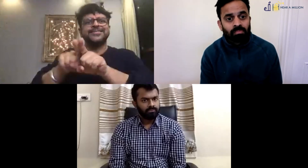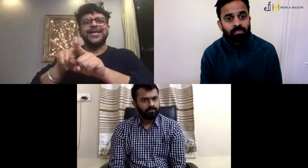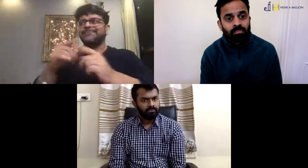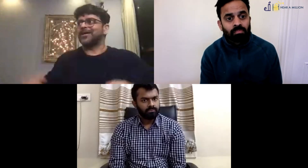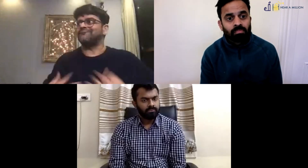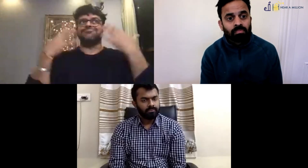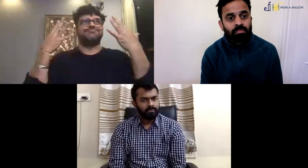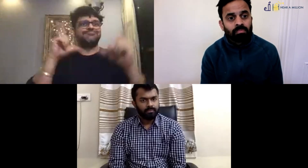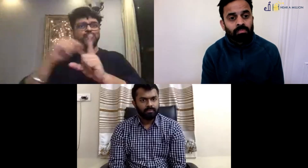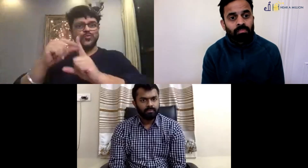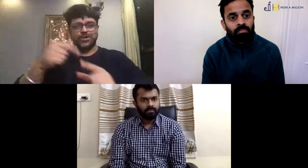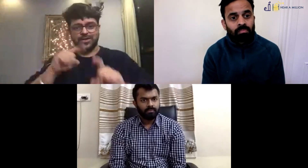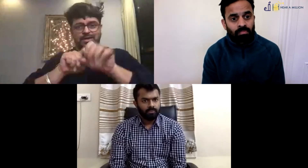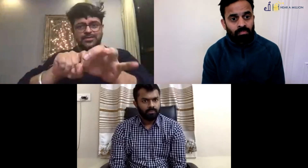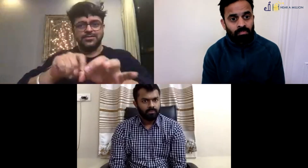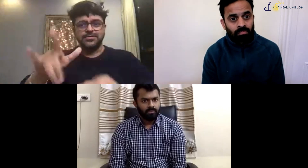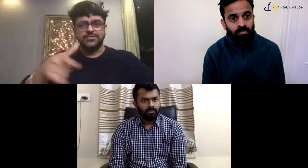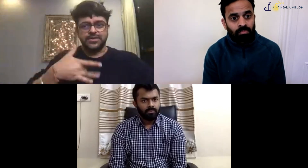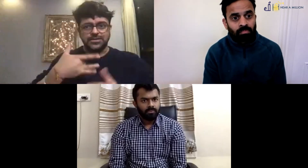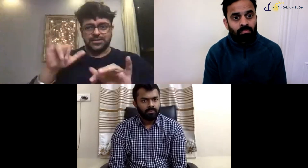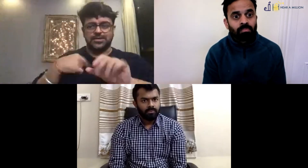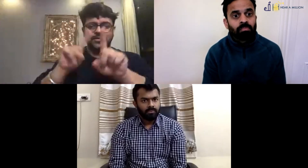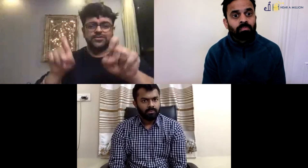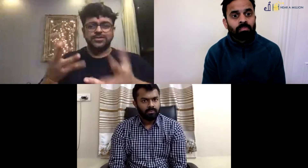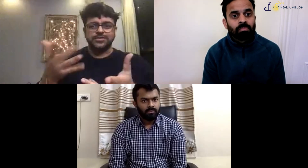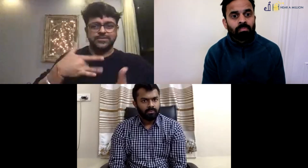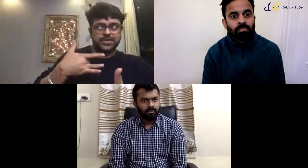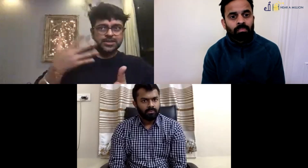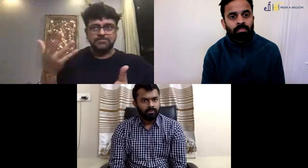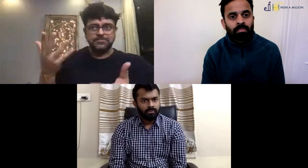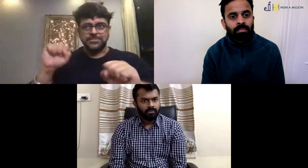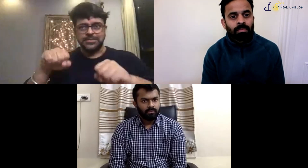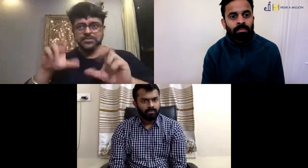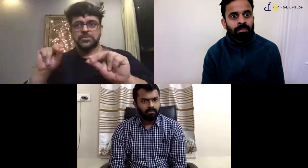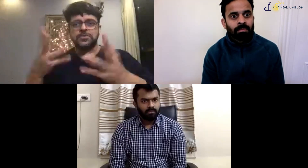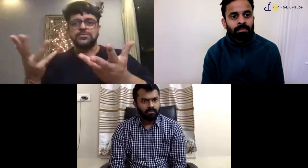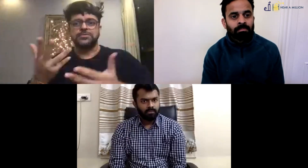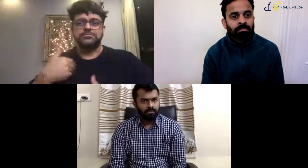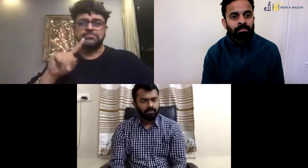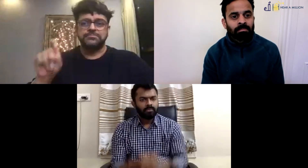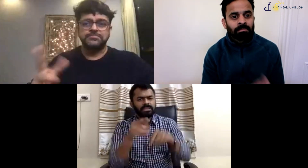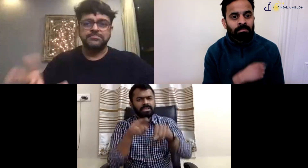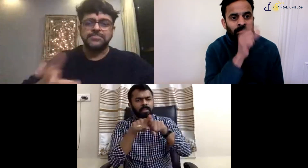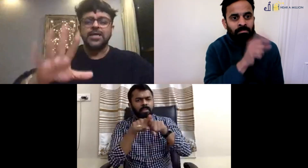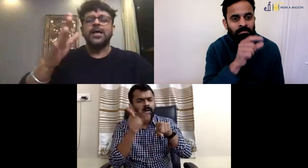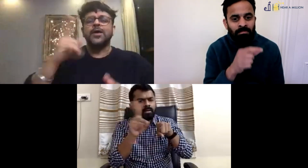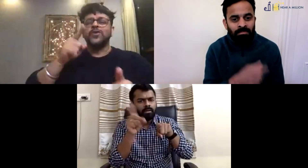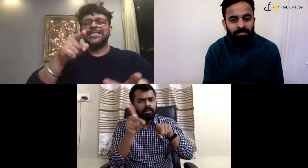have passed DTISL courses, maybe do you feel like they are also inspired? That's my question.